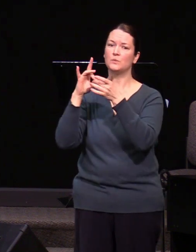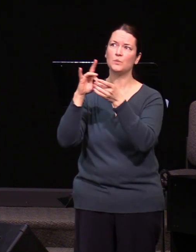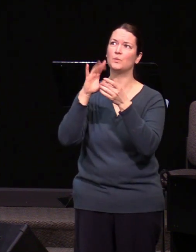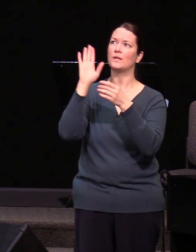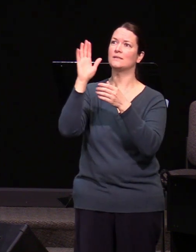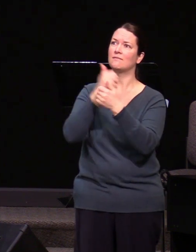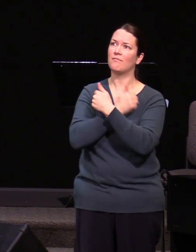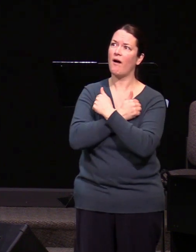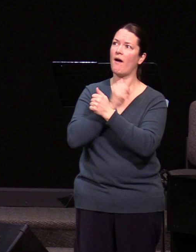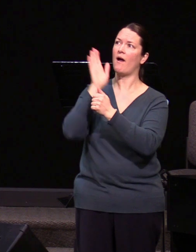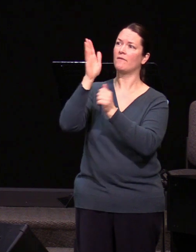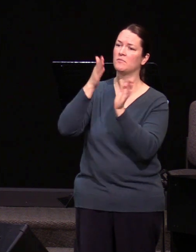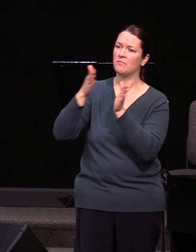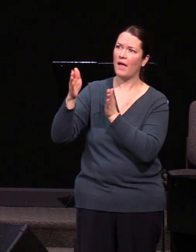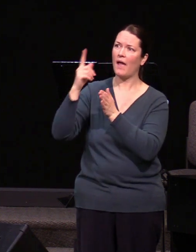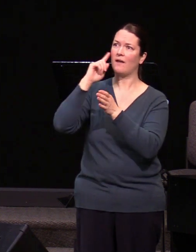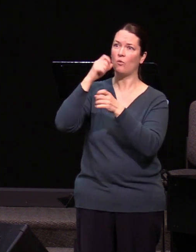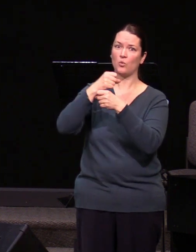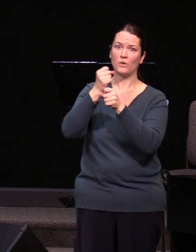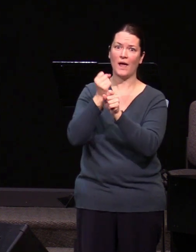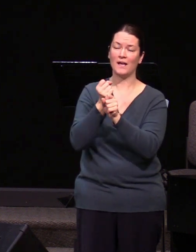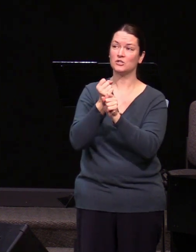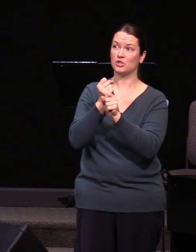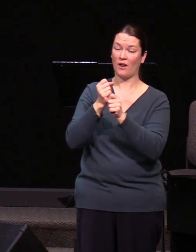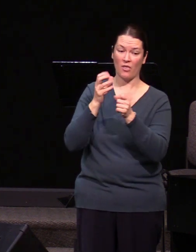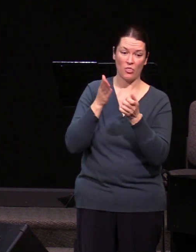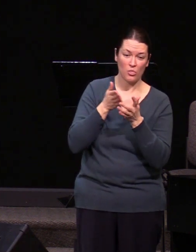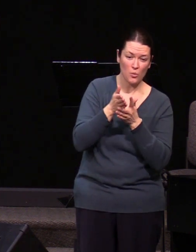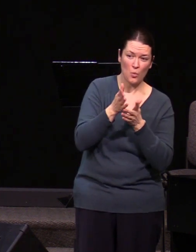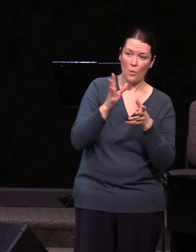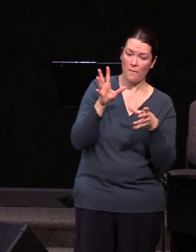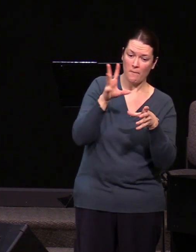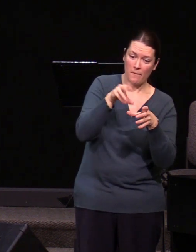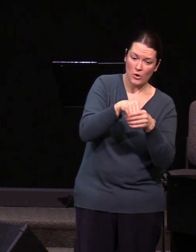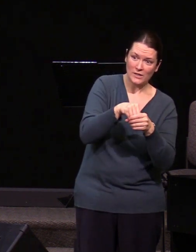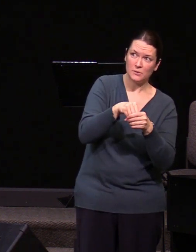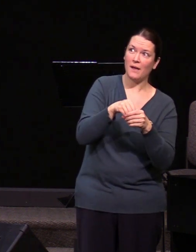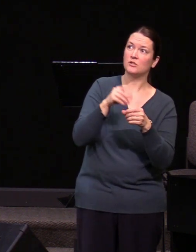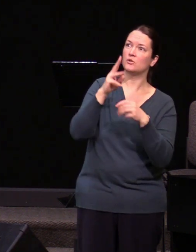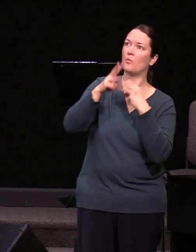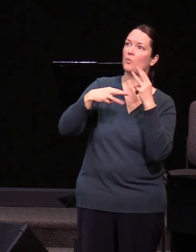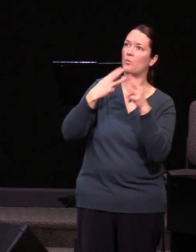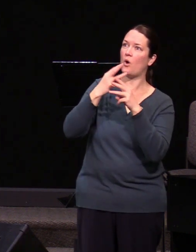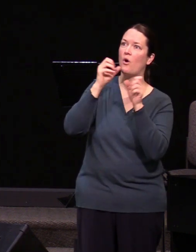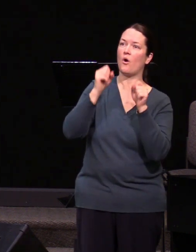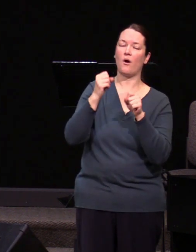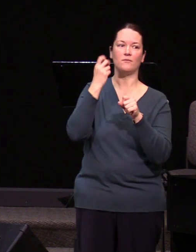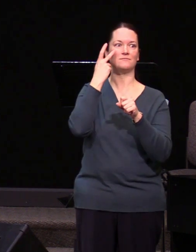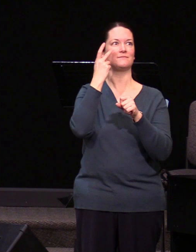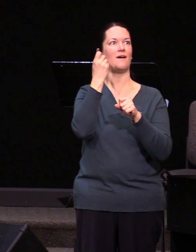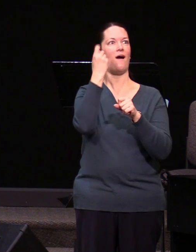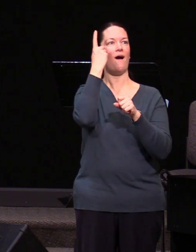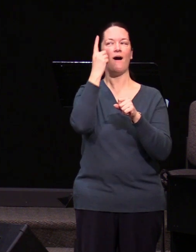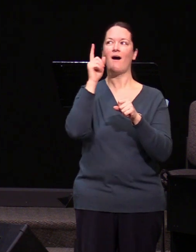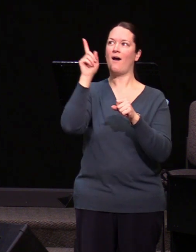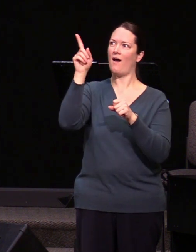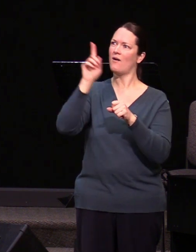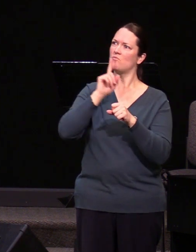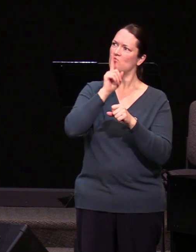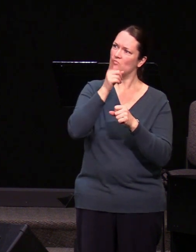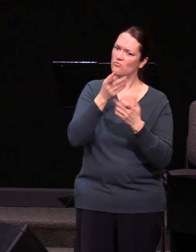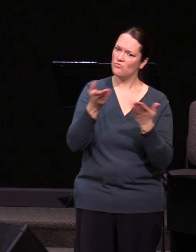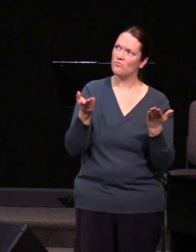plan for creation, and that through that participation, the world would see the reality of God and his